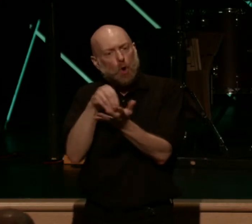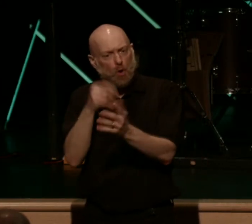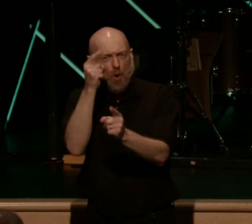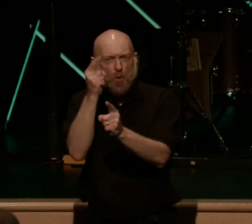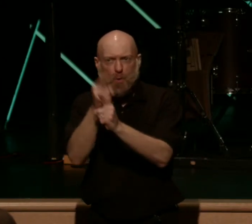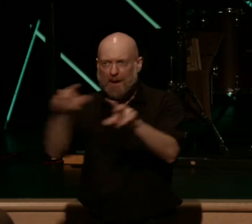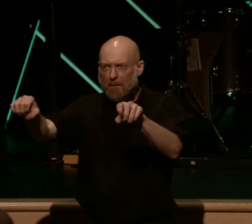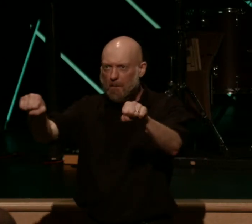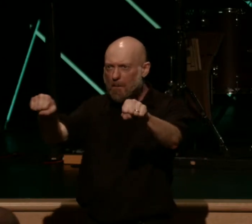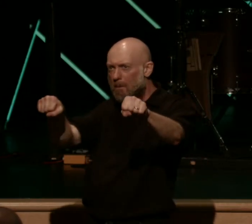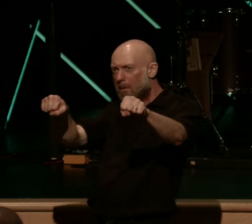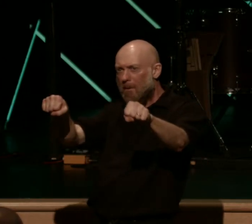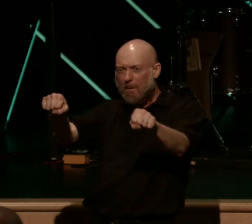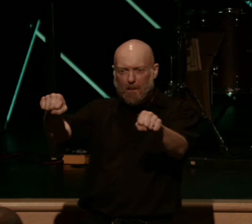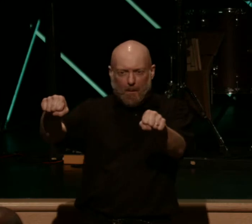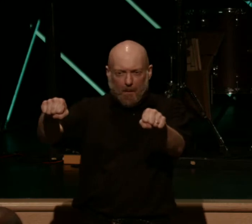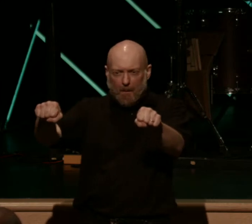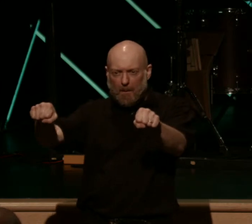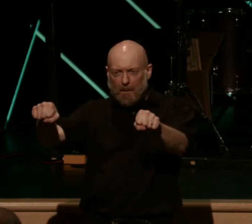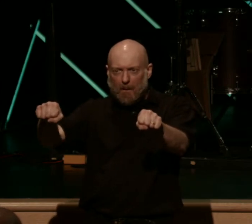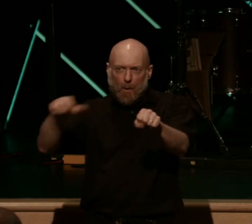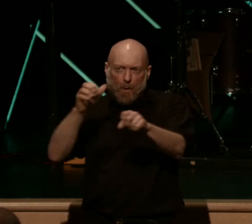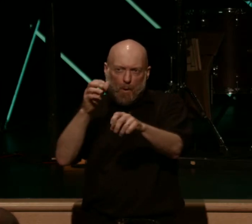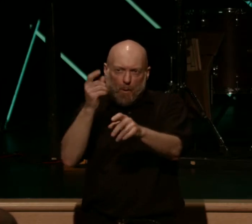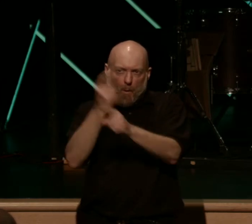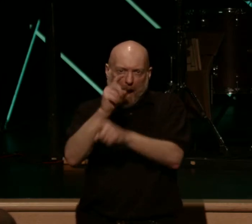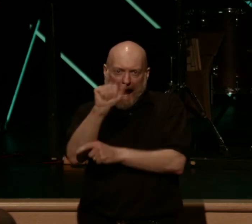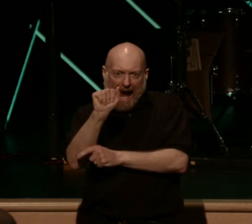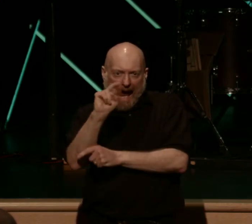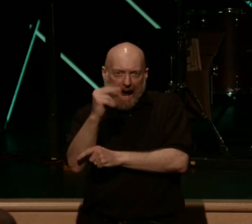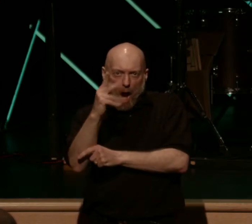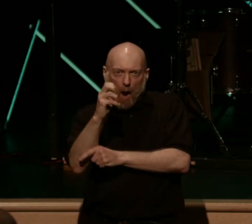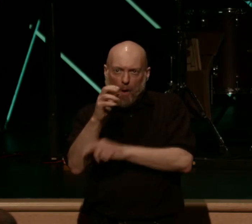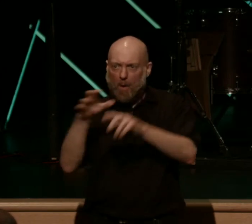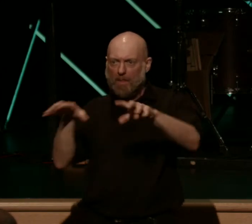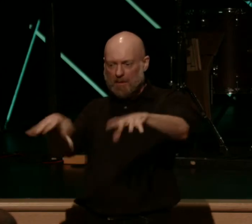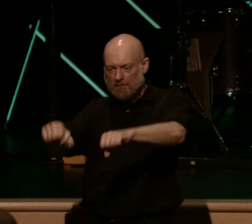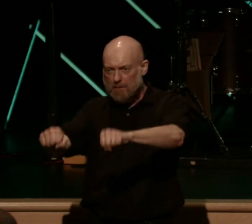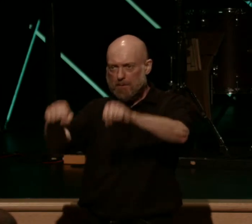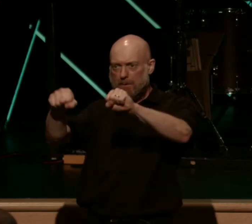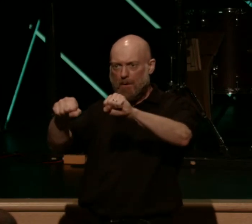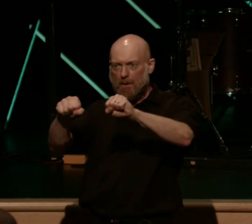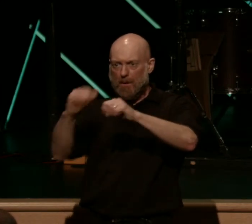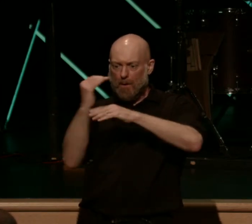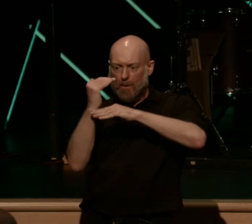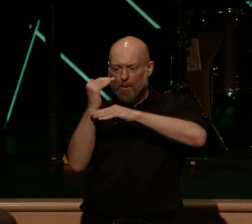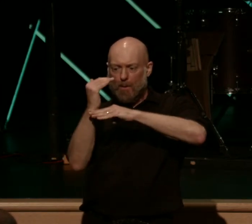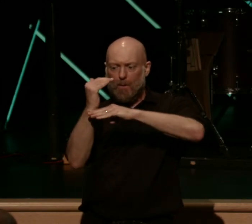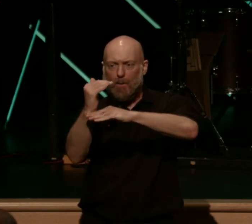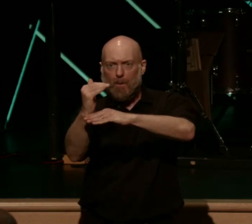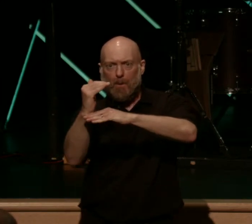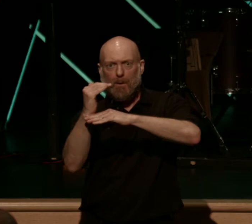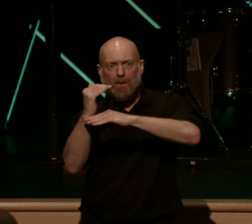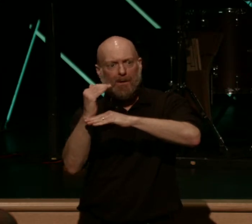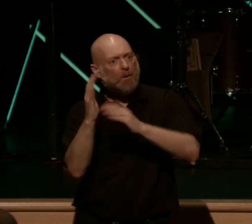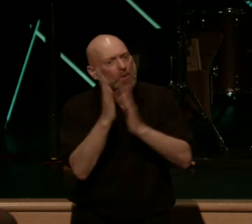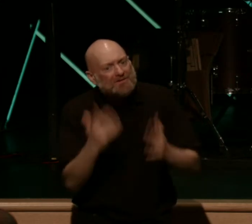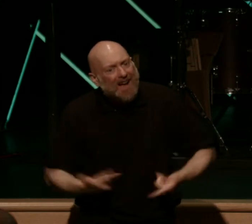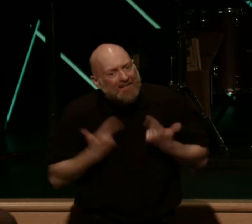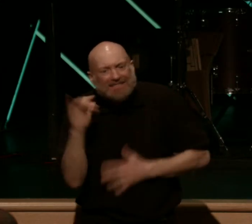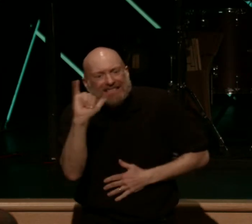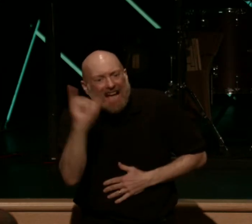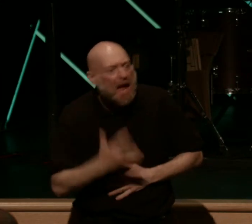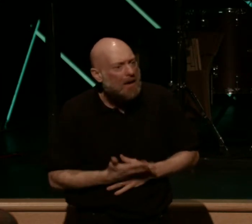the sail so that it catches the wind, so that you begin to move across the water. And the Christian life really is so